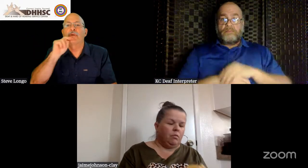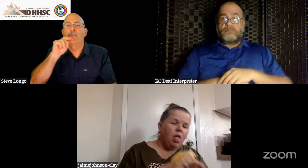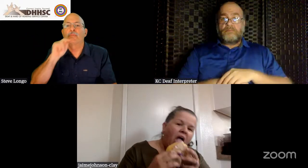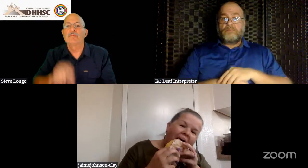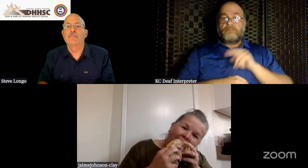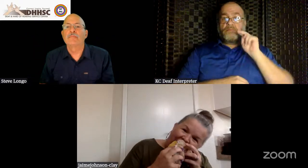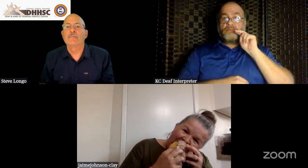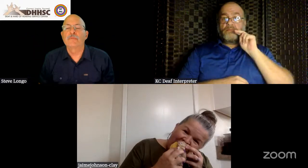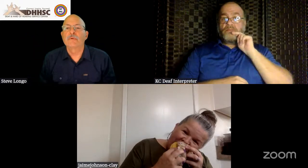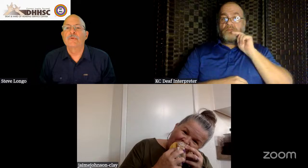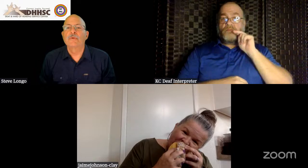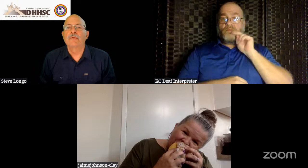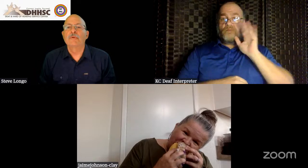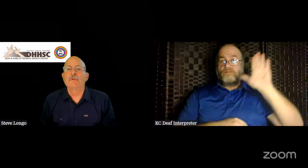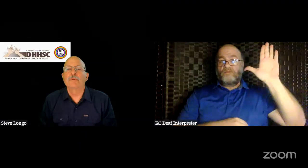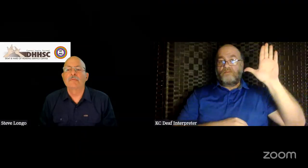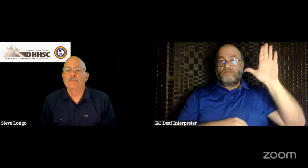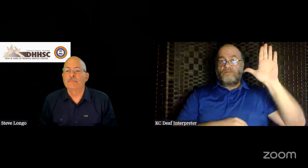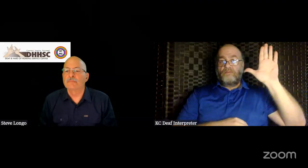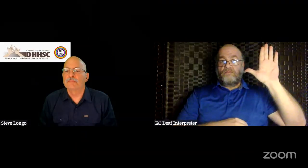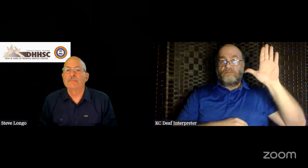Any dissension?